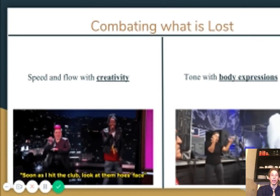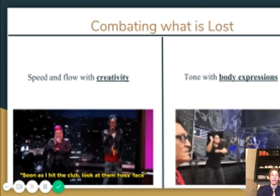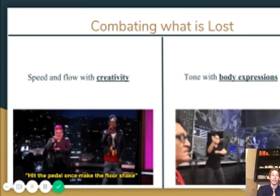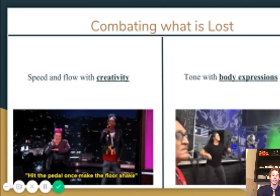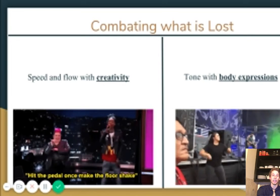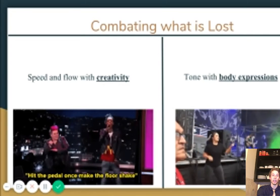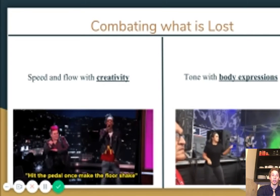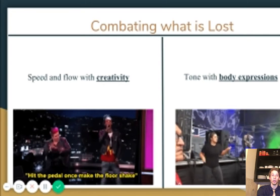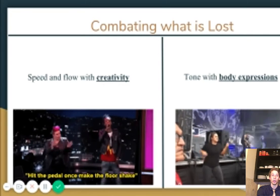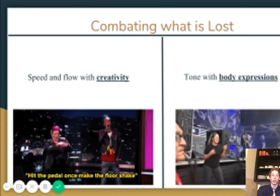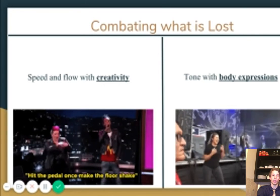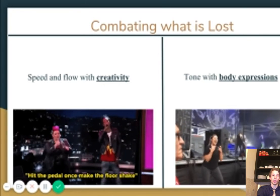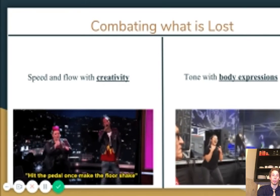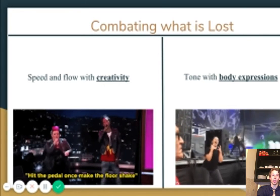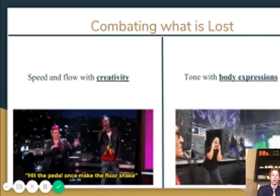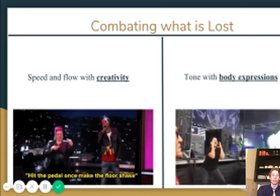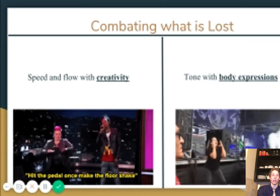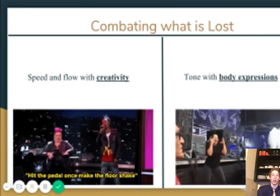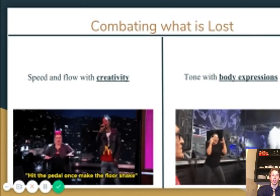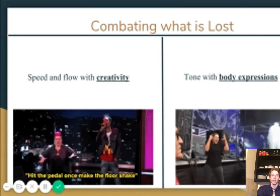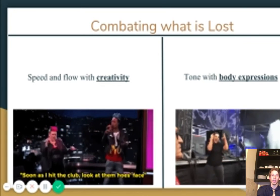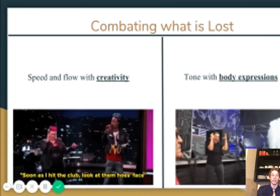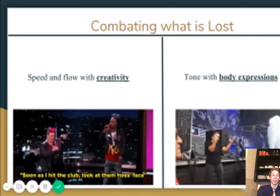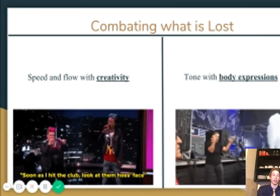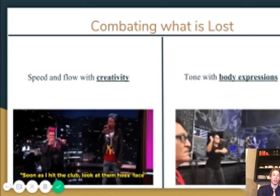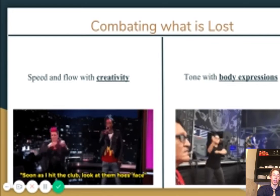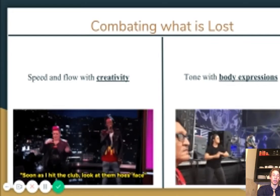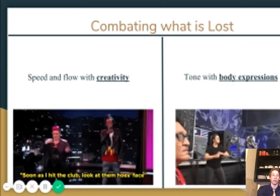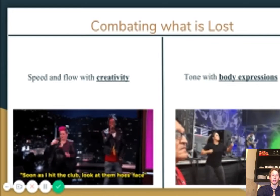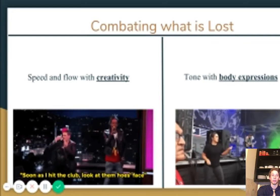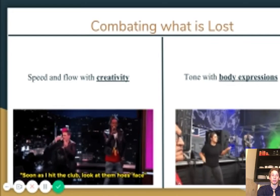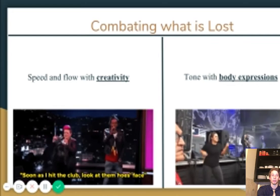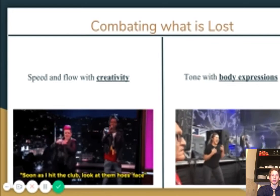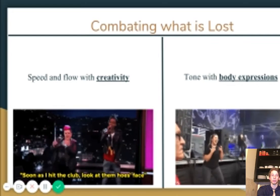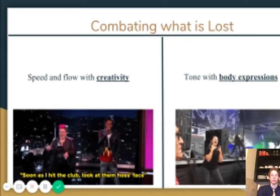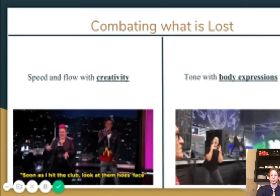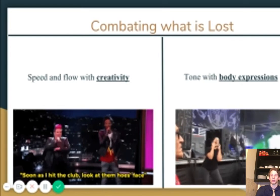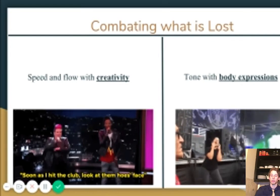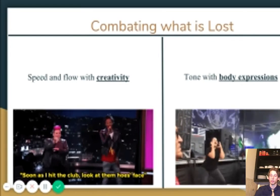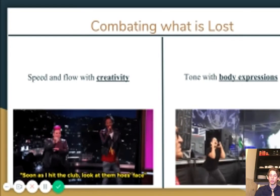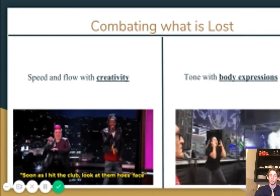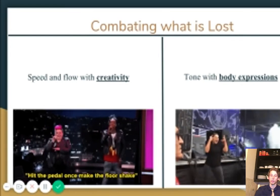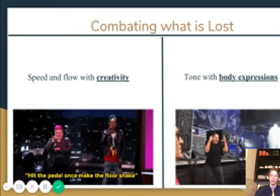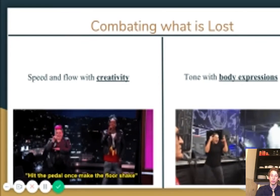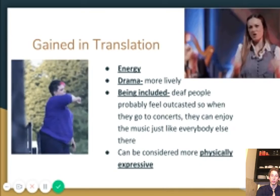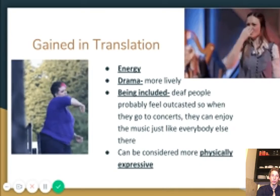In a way, these new creative components are things that are gained.